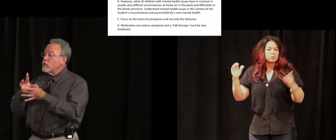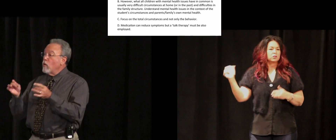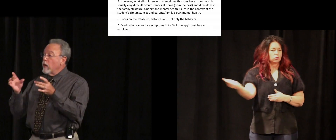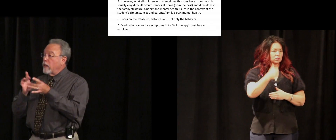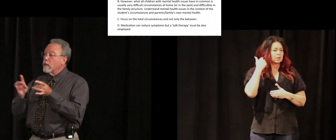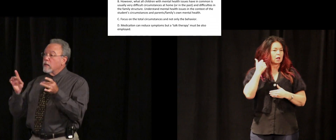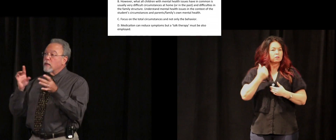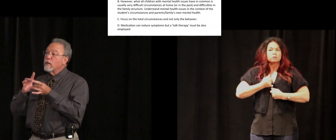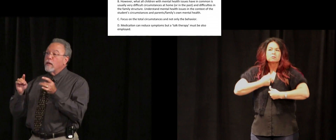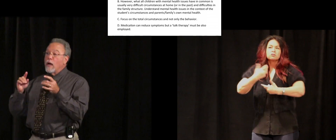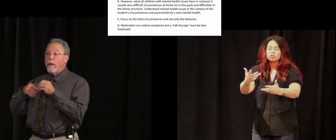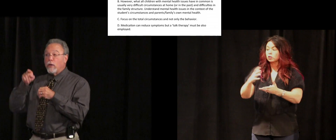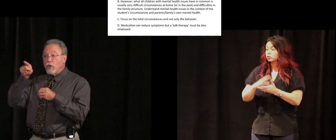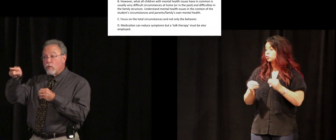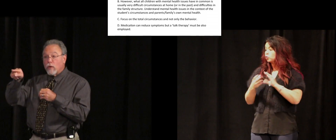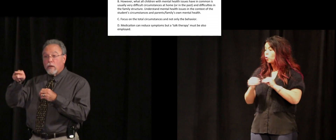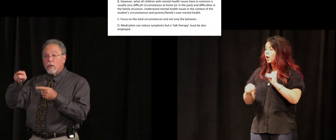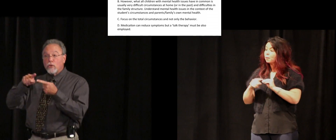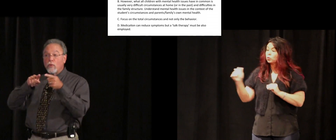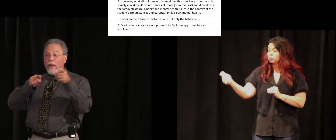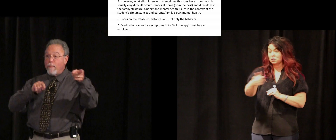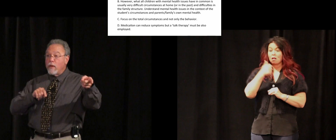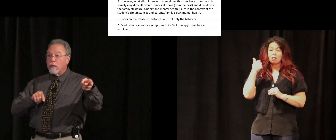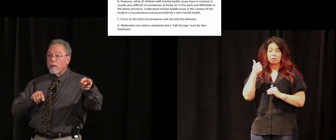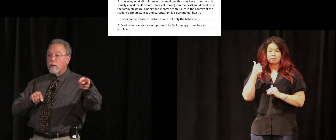for good reasons for many lifetimes.